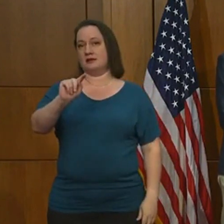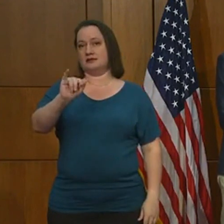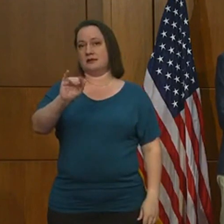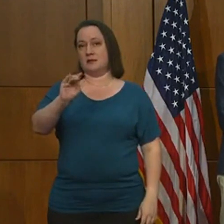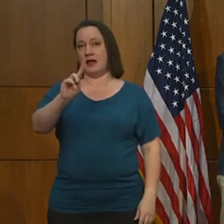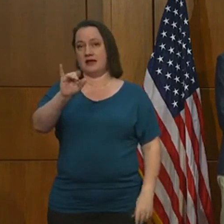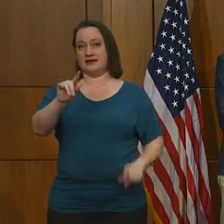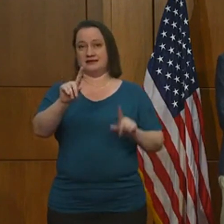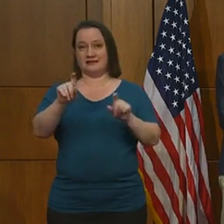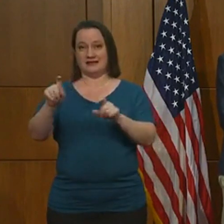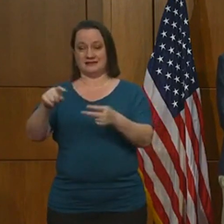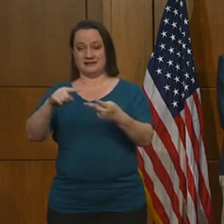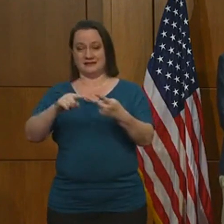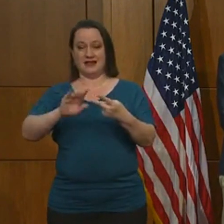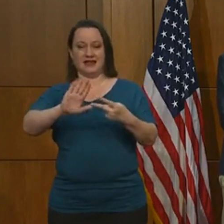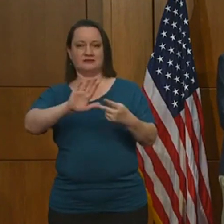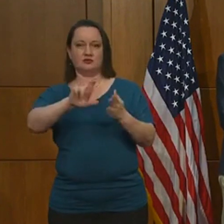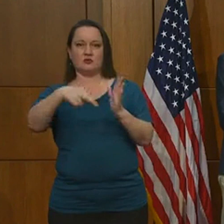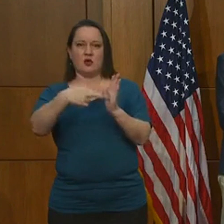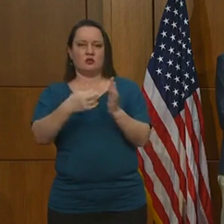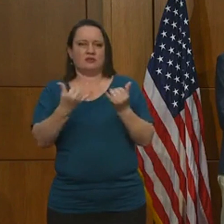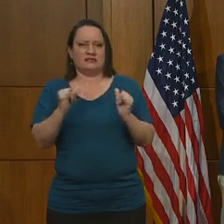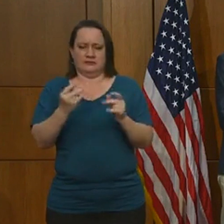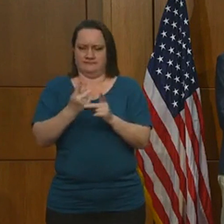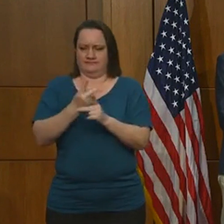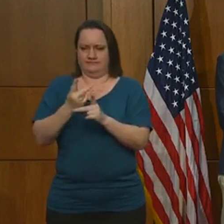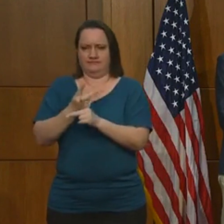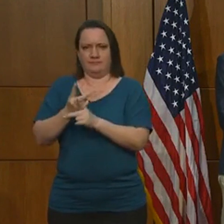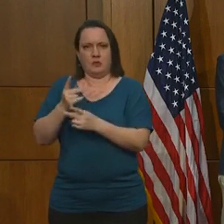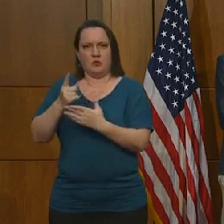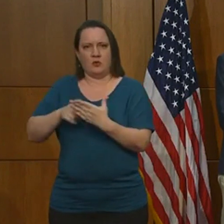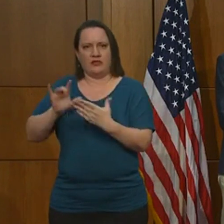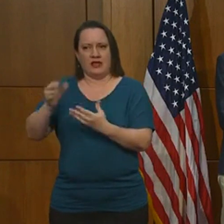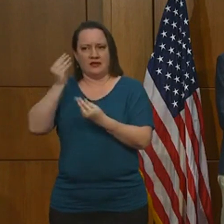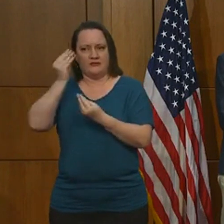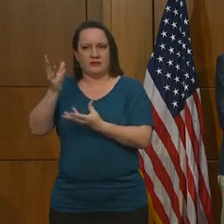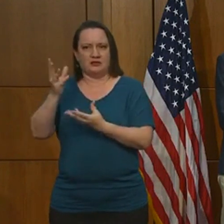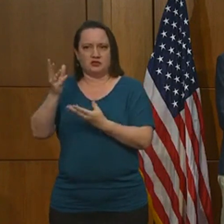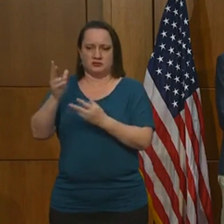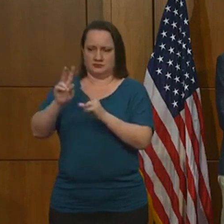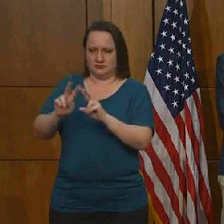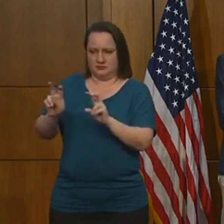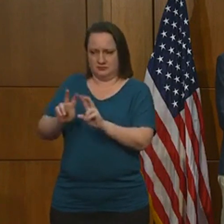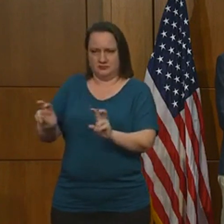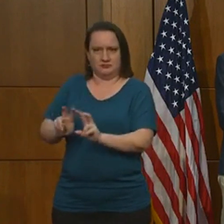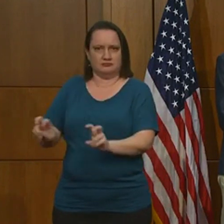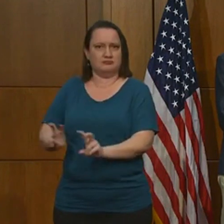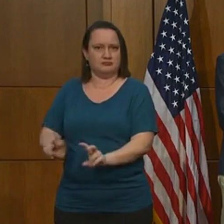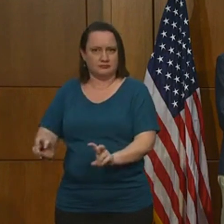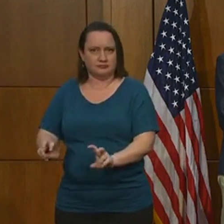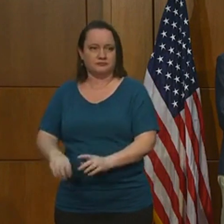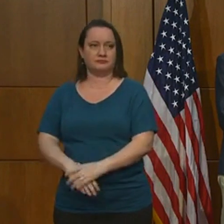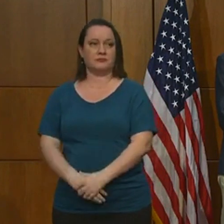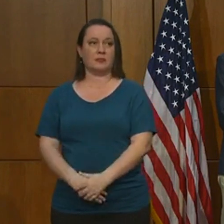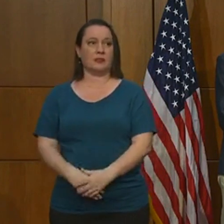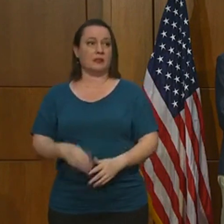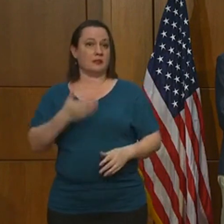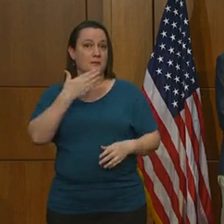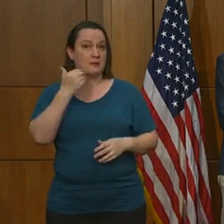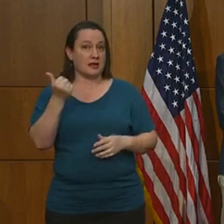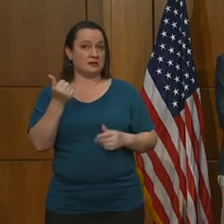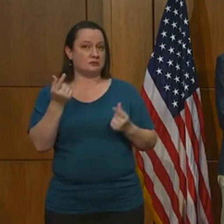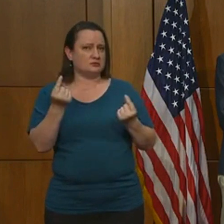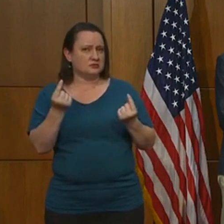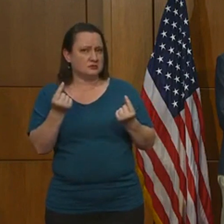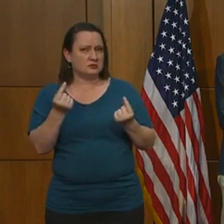we're still learning about that. So I think the best thing to do, is definitely work with your